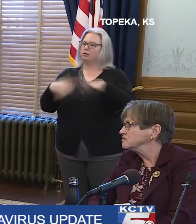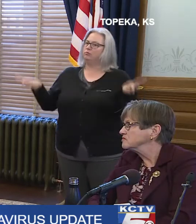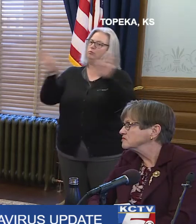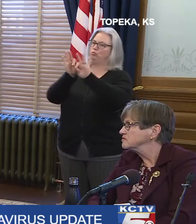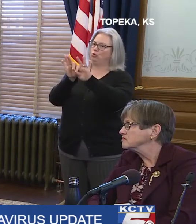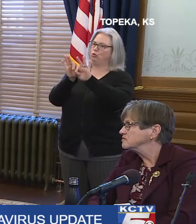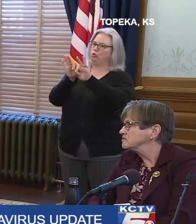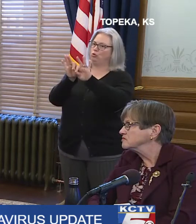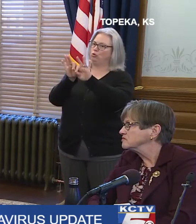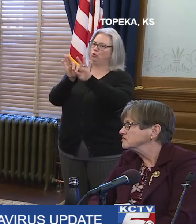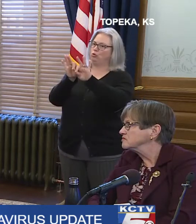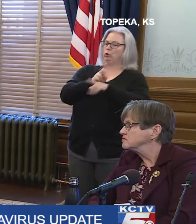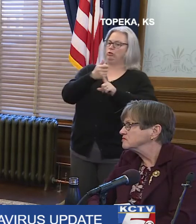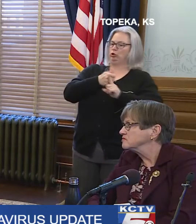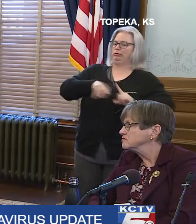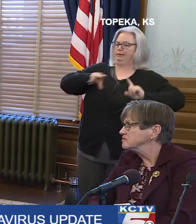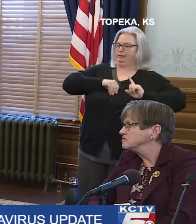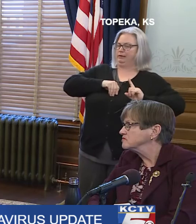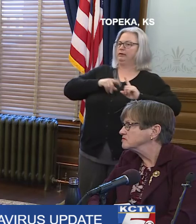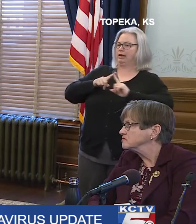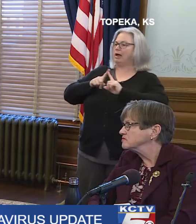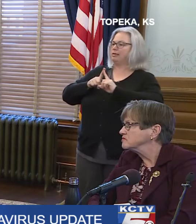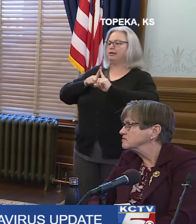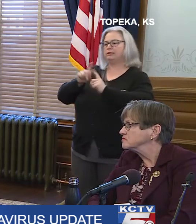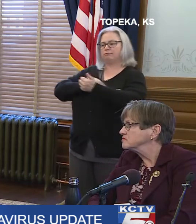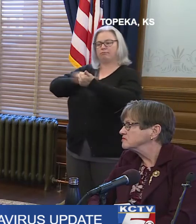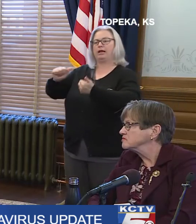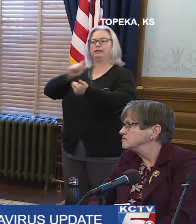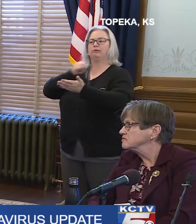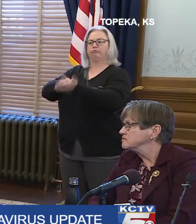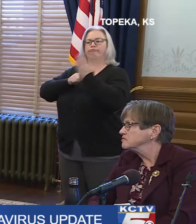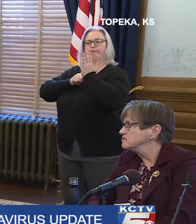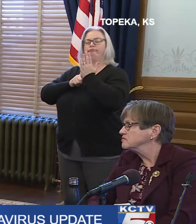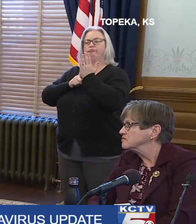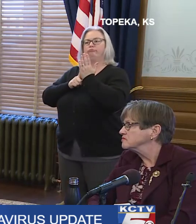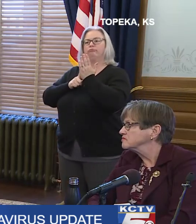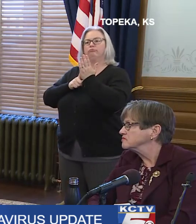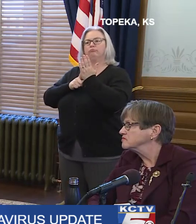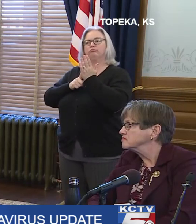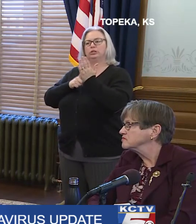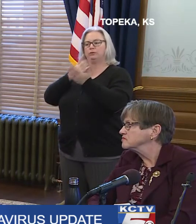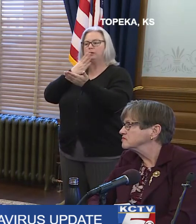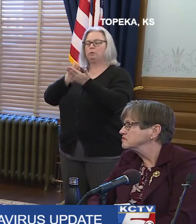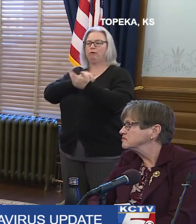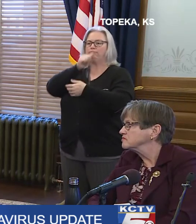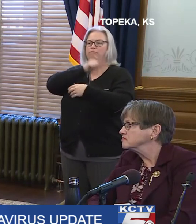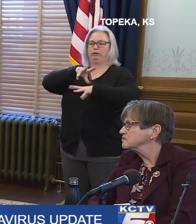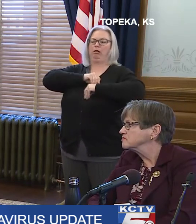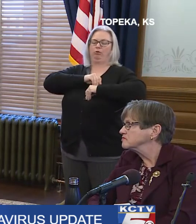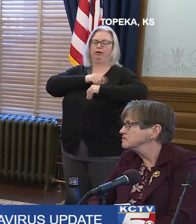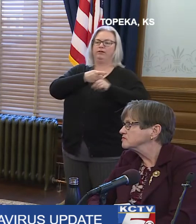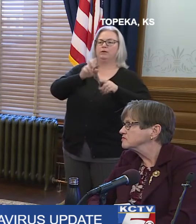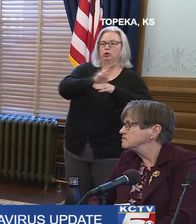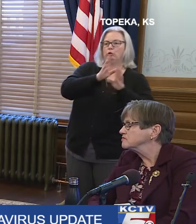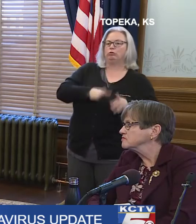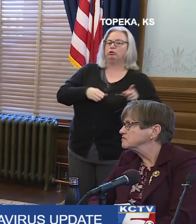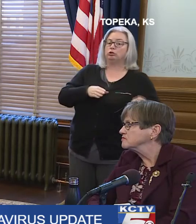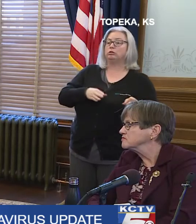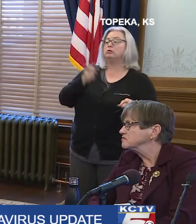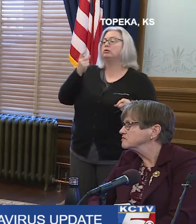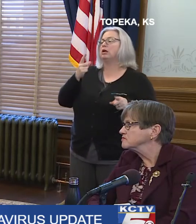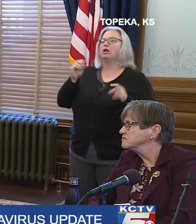user acceptability, and this passes our muster for having to be well tolerated by the users. And there's